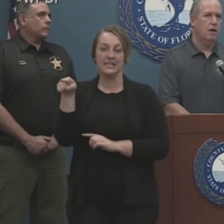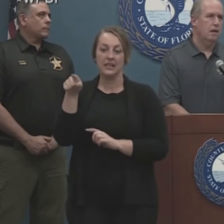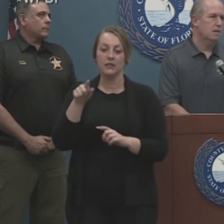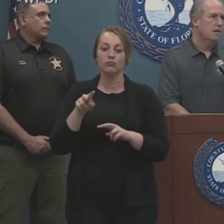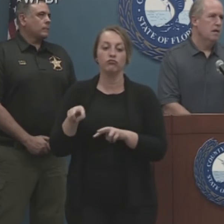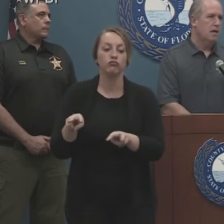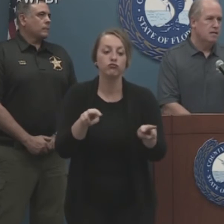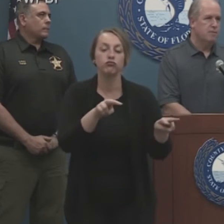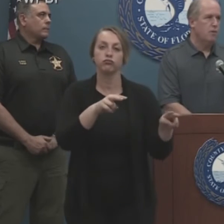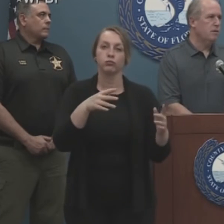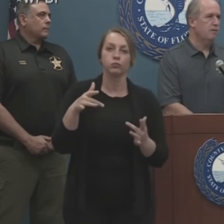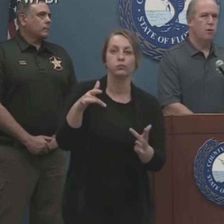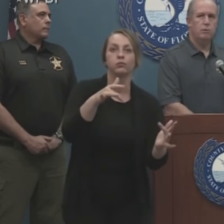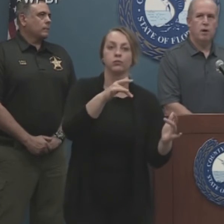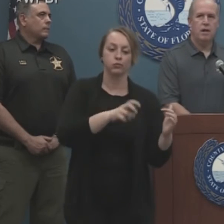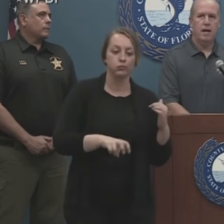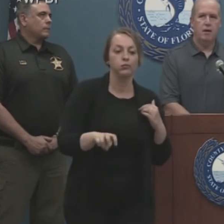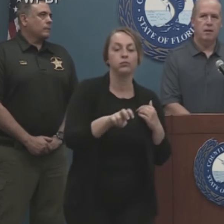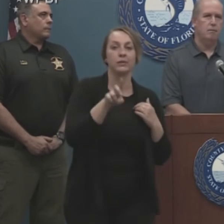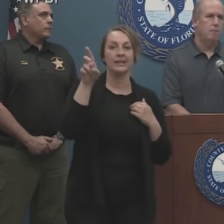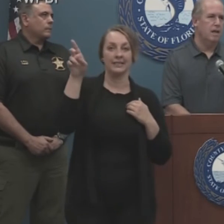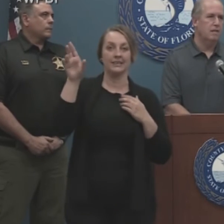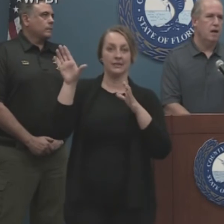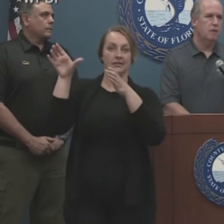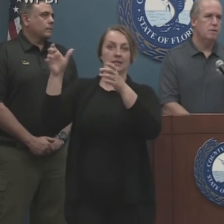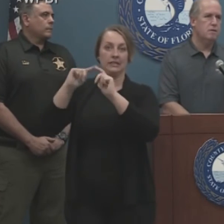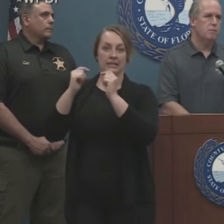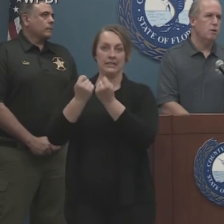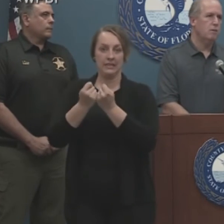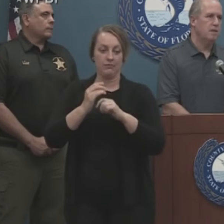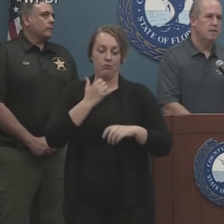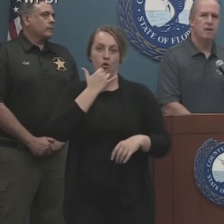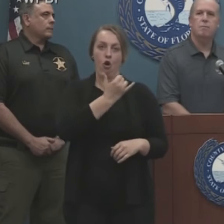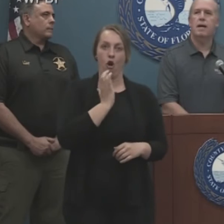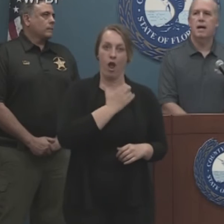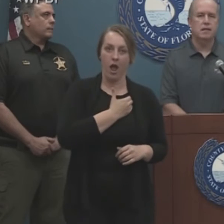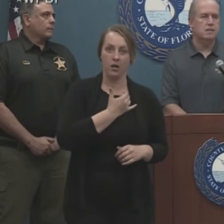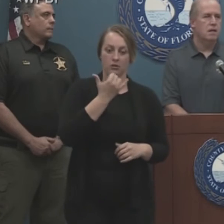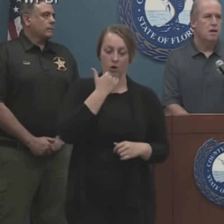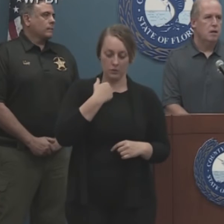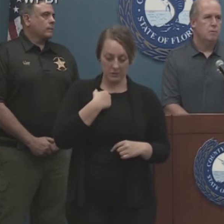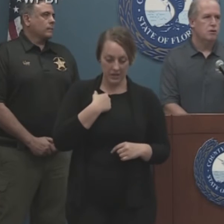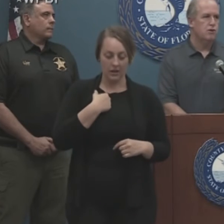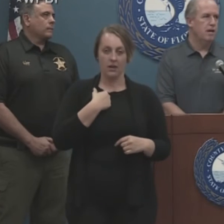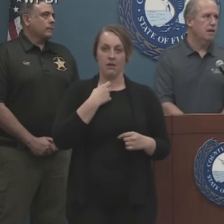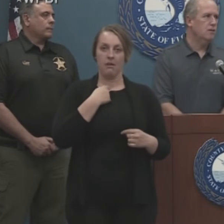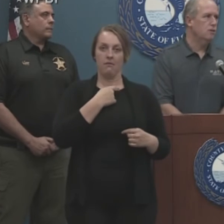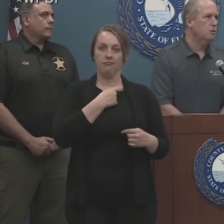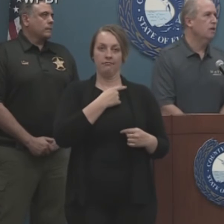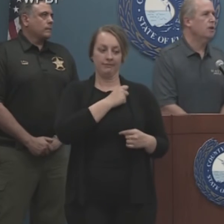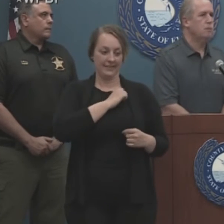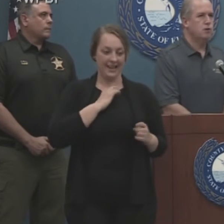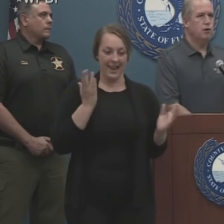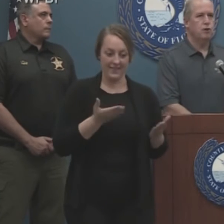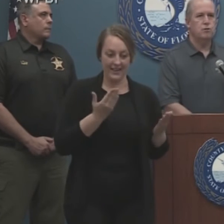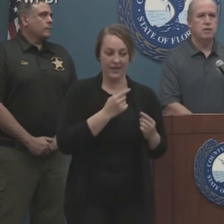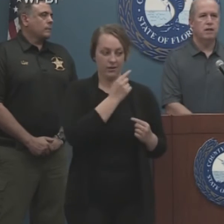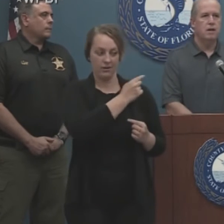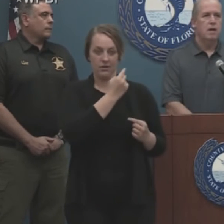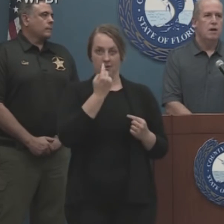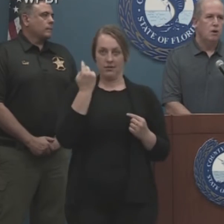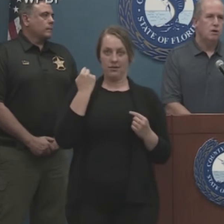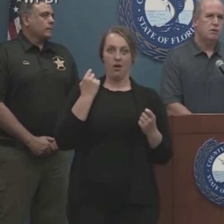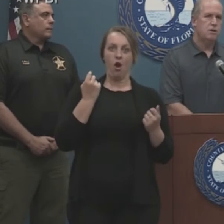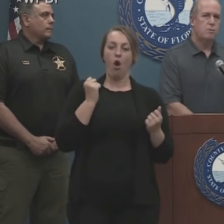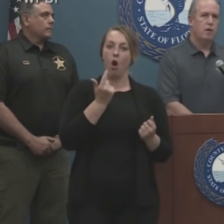about. His folks have called Martin County many times, spoken to myself, my colleagues, Commissioner Jenkins, who's here, Commissioner Hurd, who's